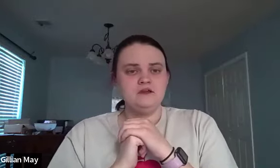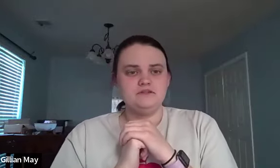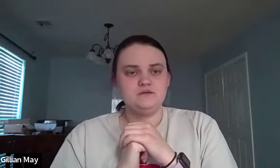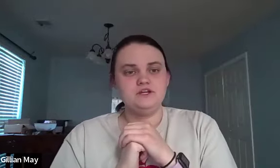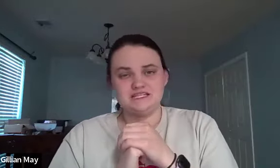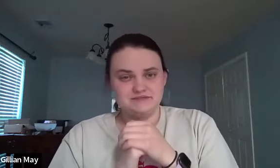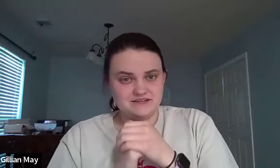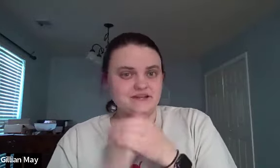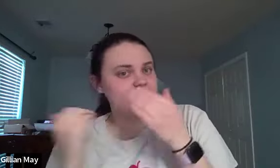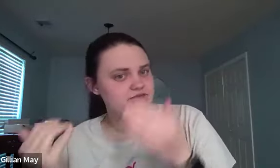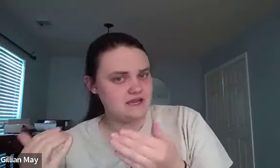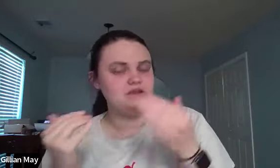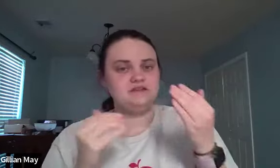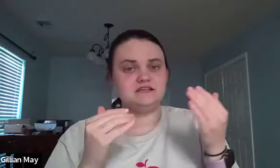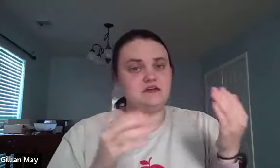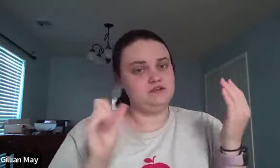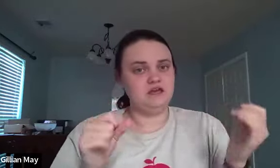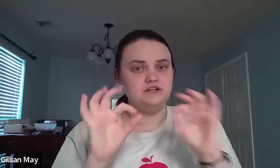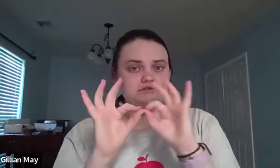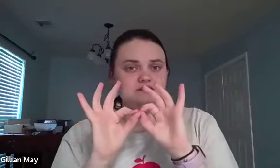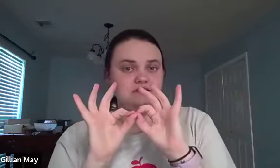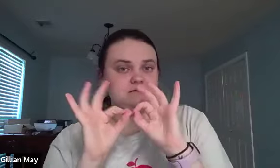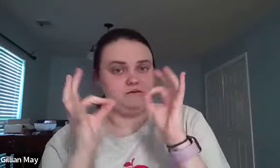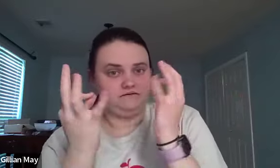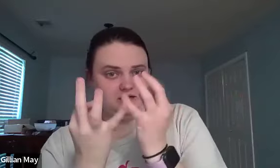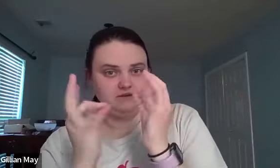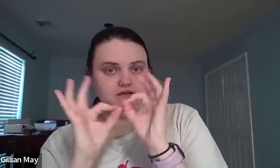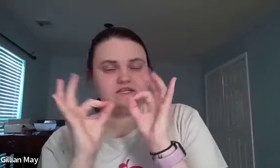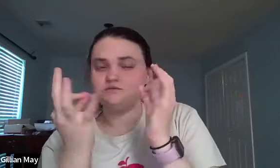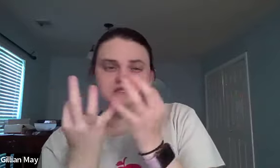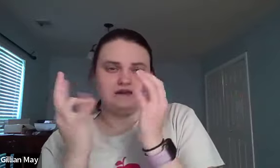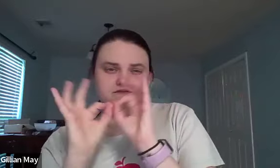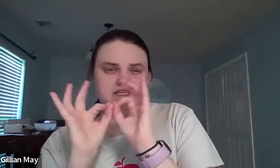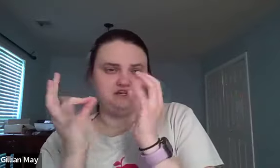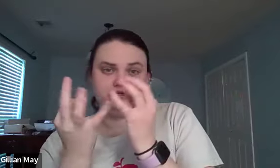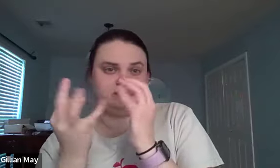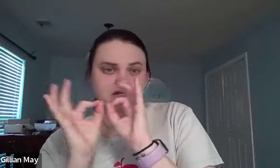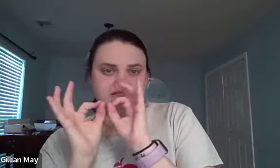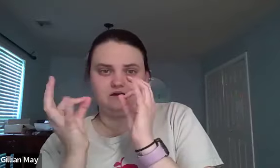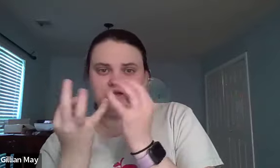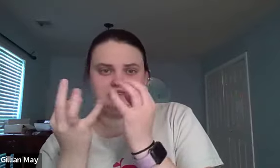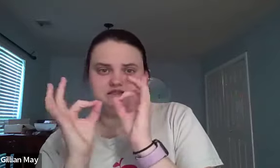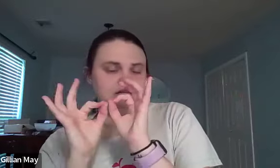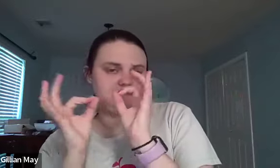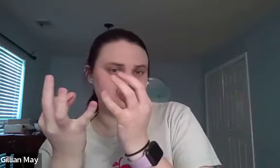But then when you get specific, like family, things like that, you can use like the family. This one's I've seen use ASL, it's